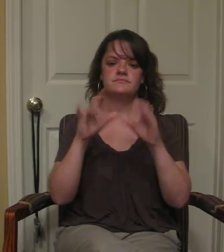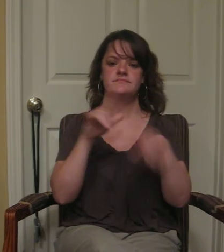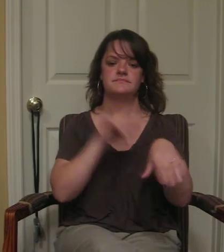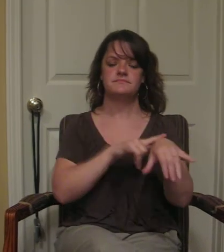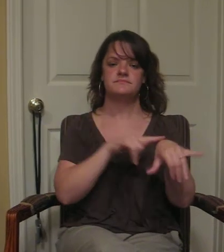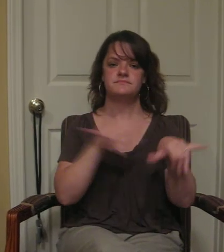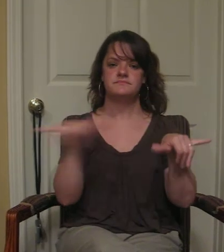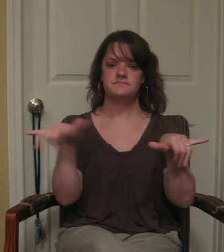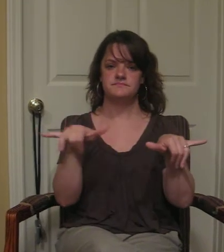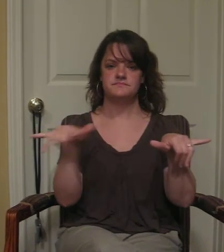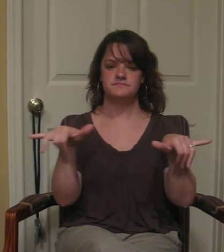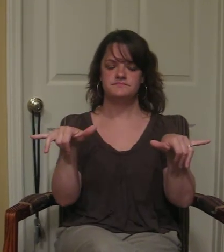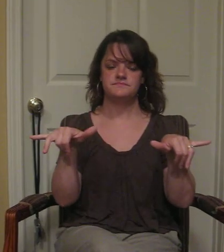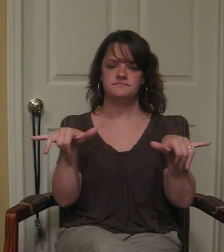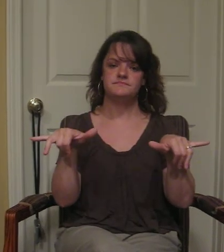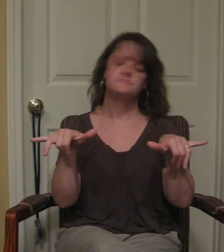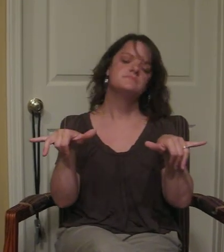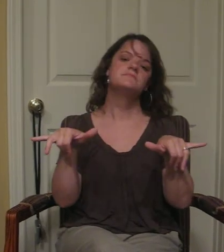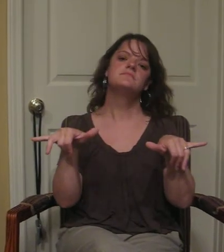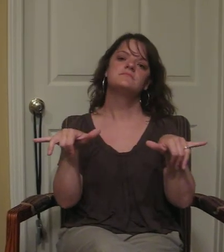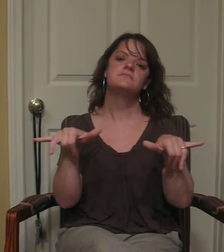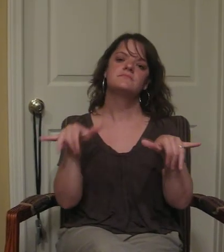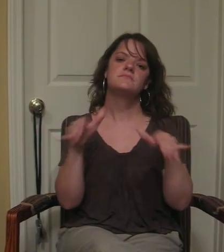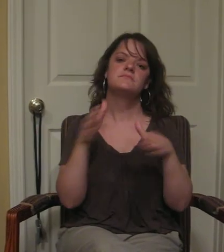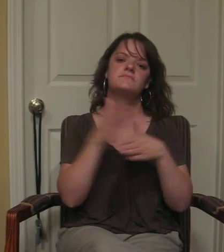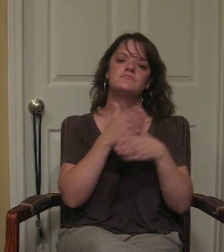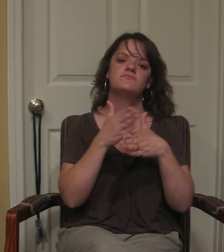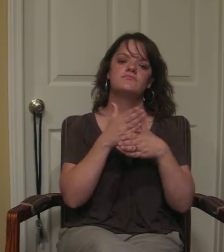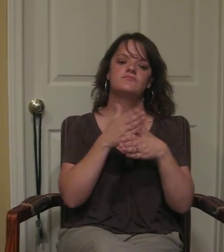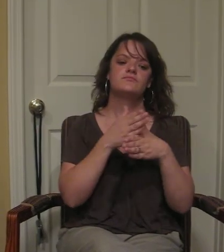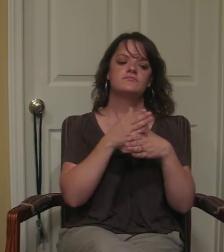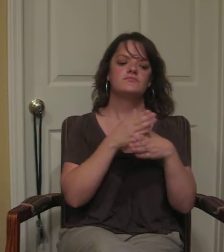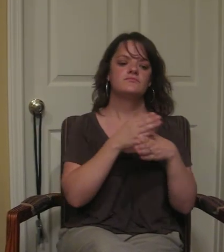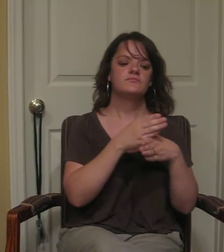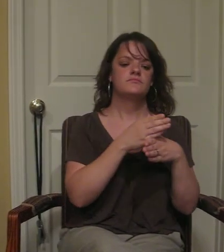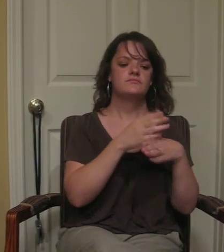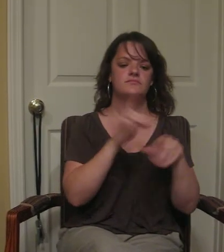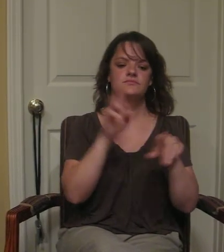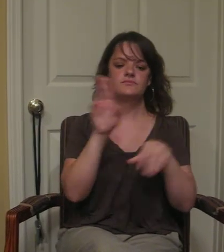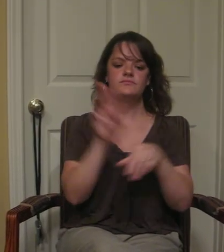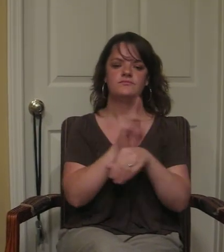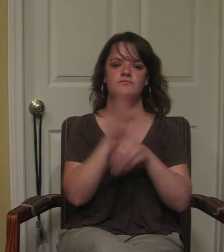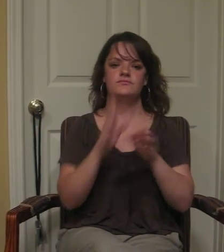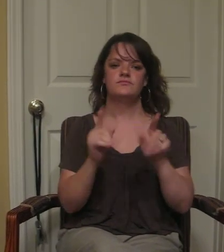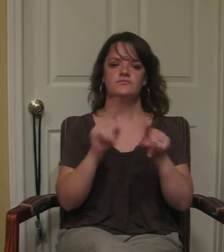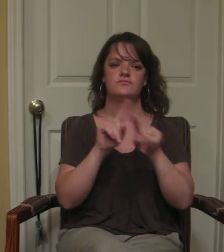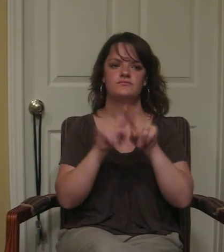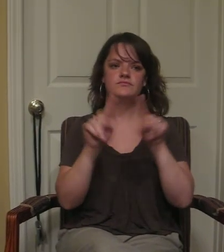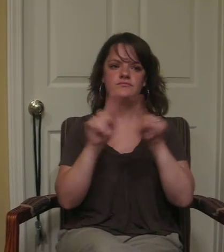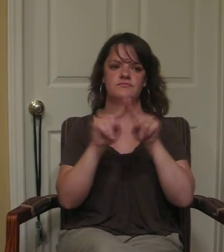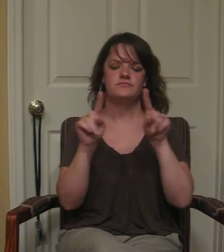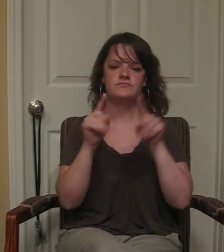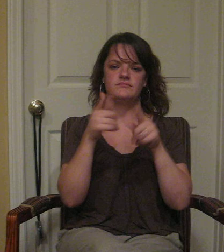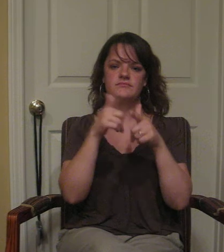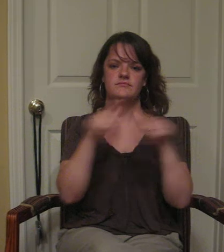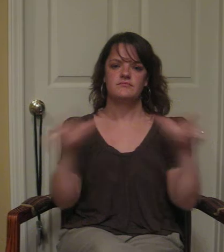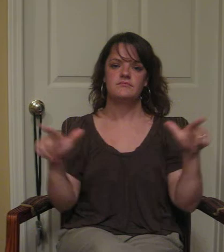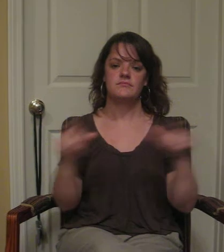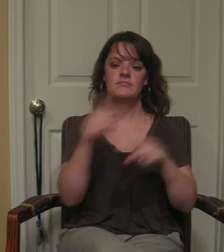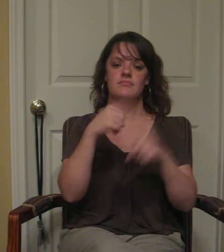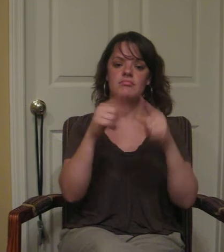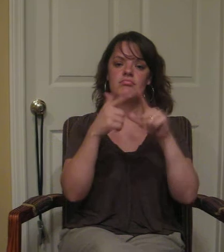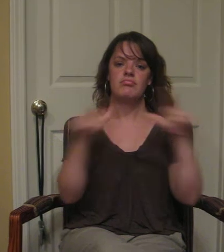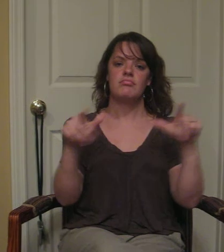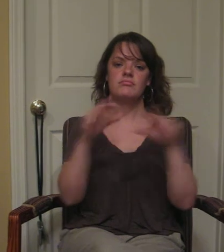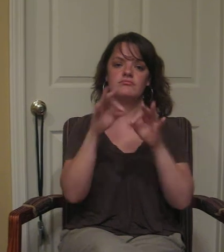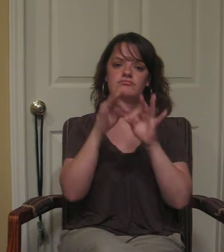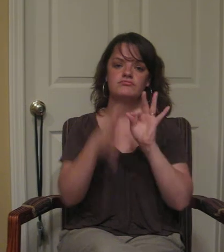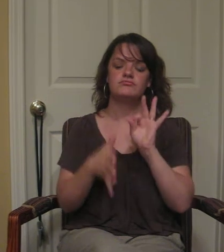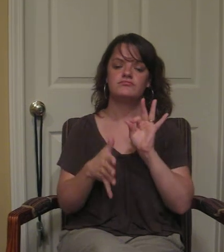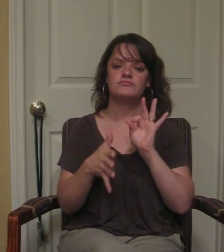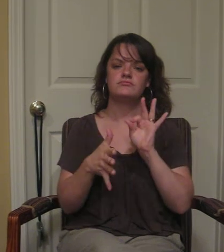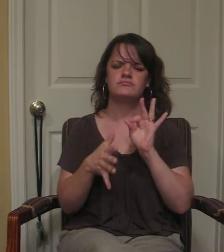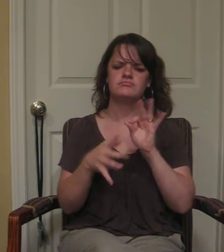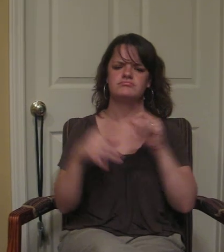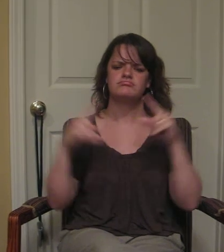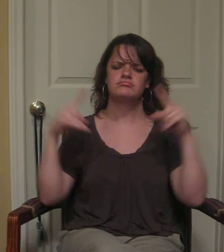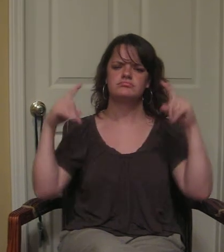or consecutively between users of different languages. Sign language interpreting is a complex process that requires a